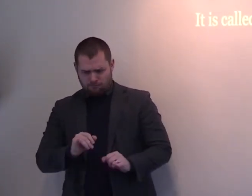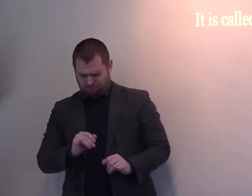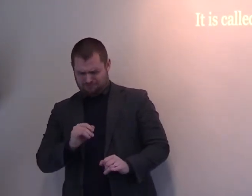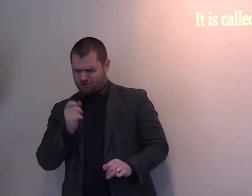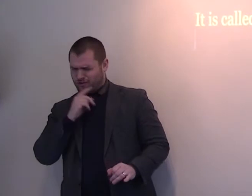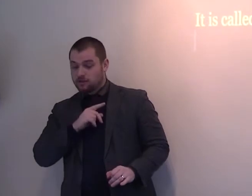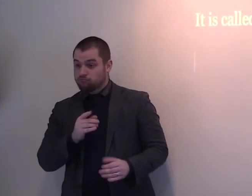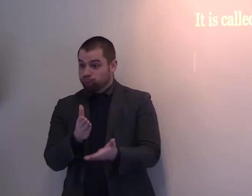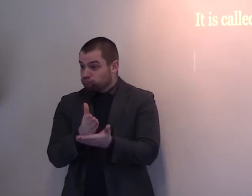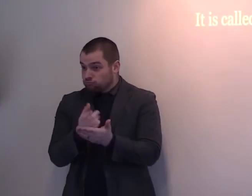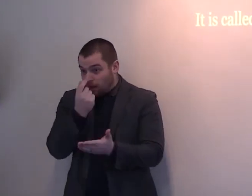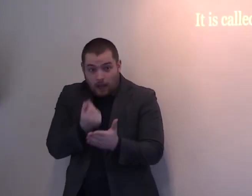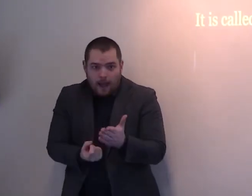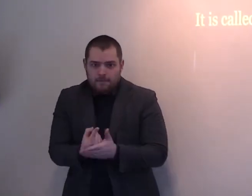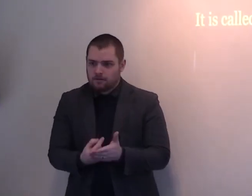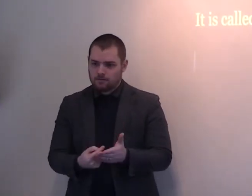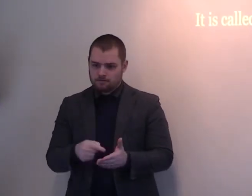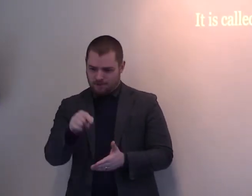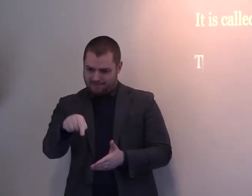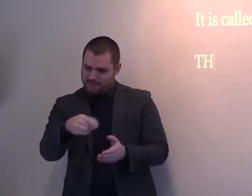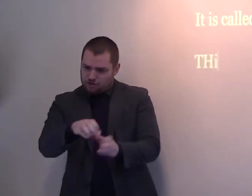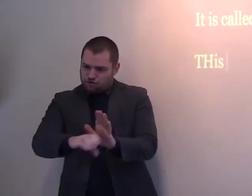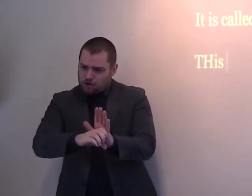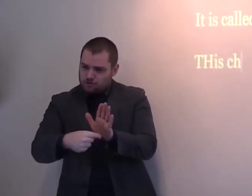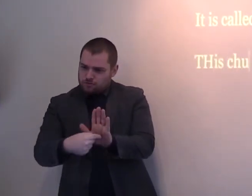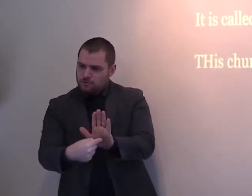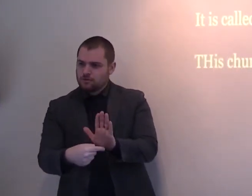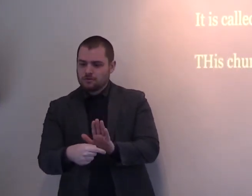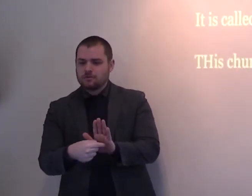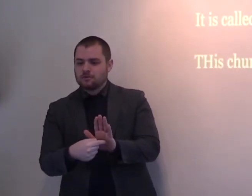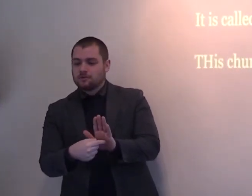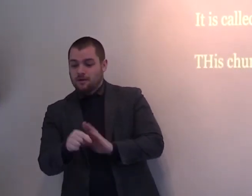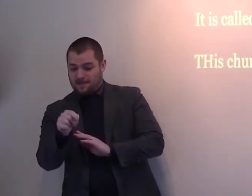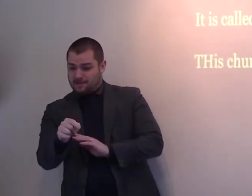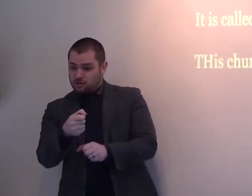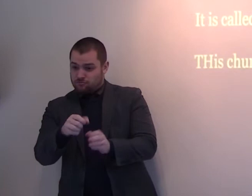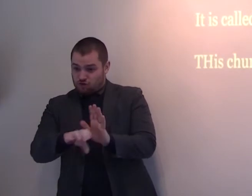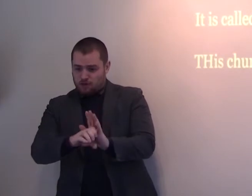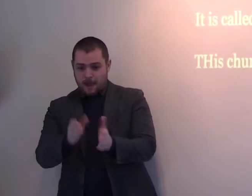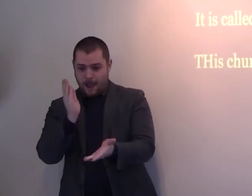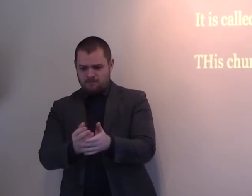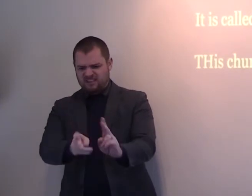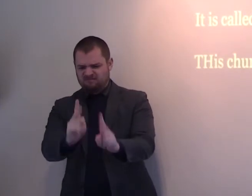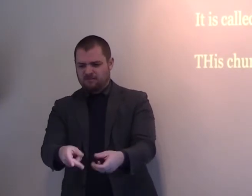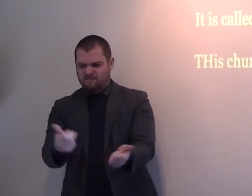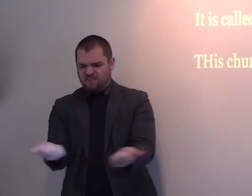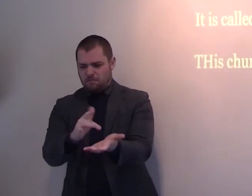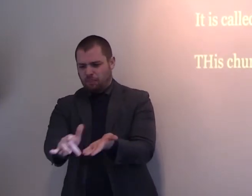an example of a church not yet dead, that's why I said not yet lifeless. There is still some life